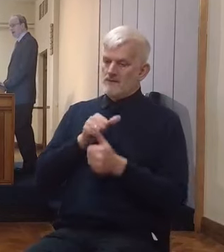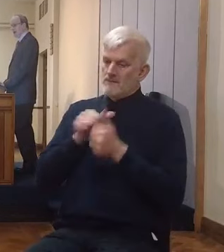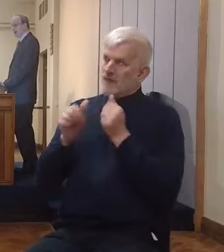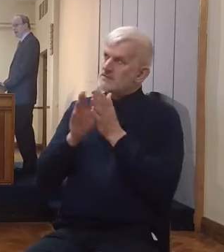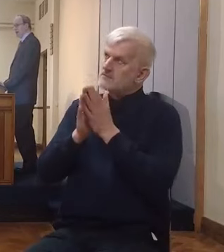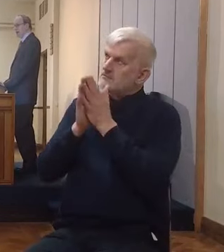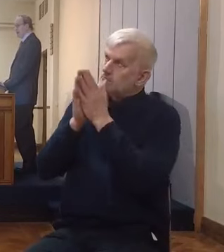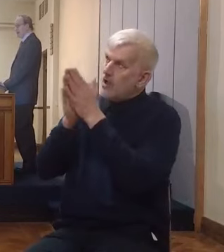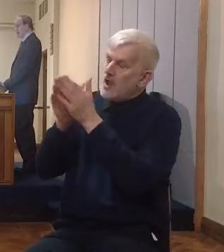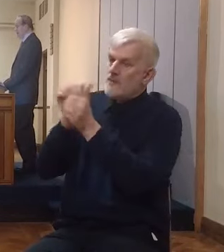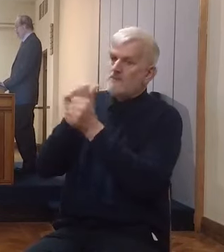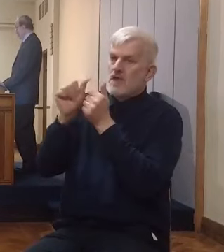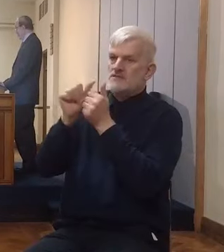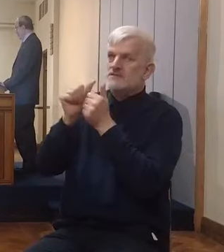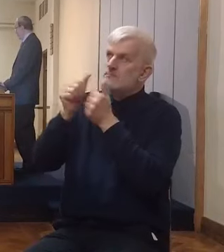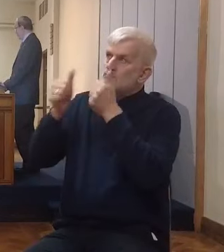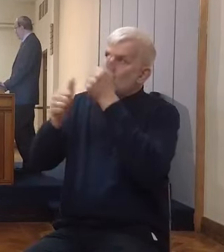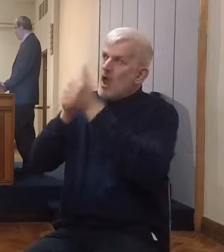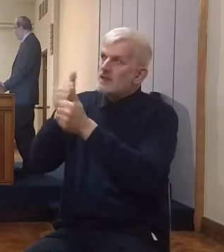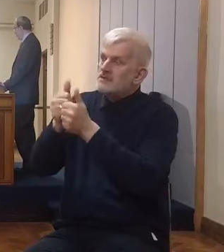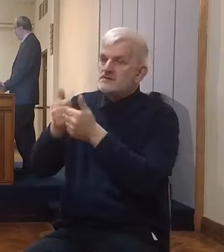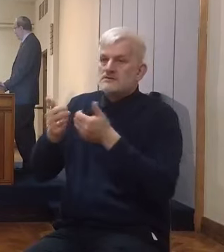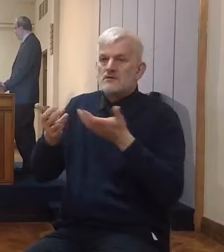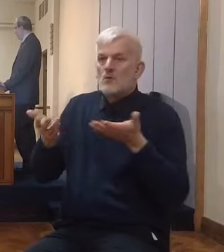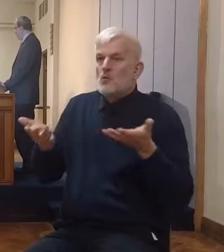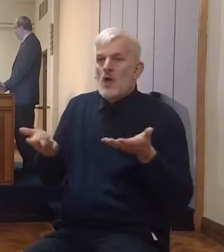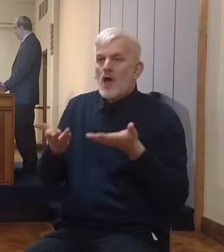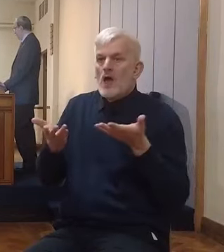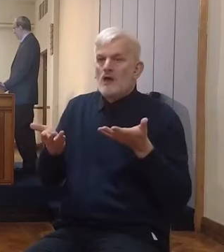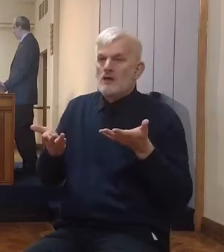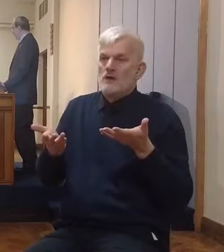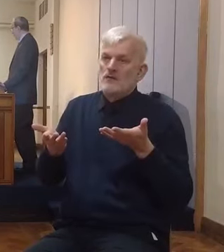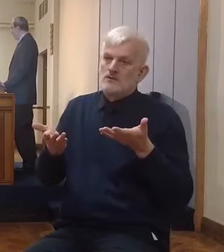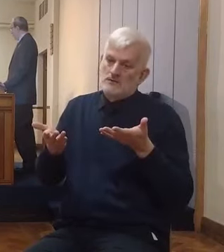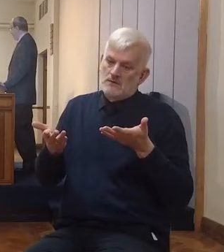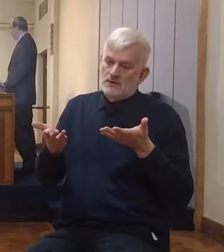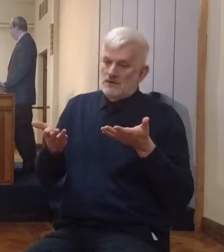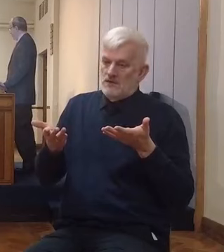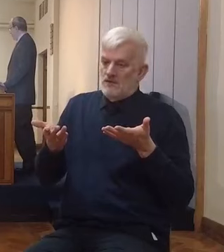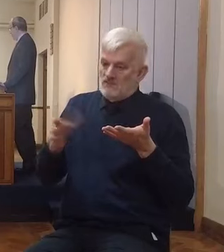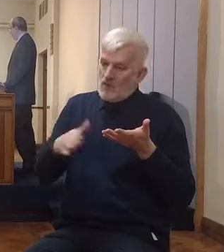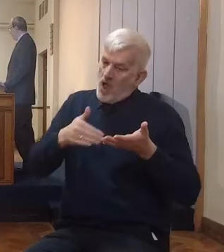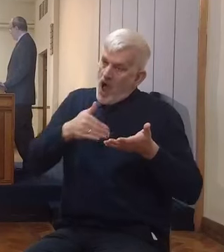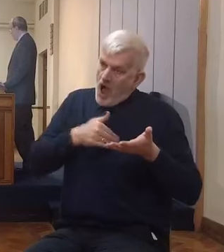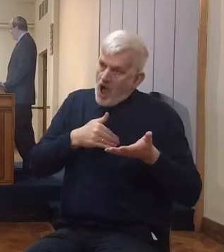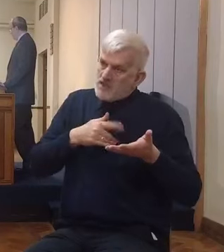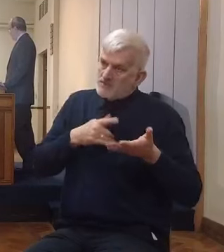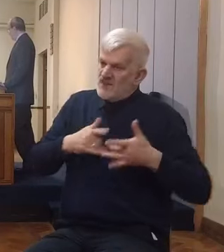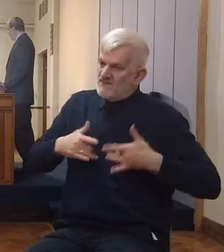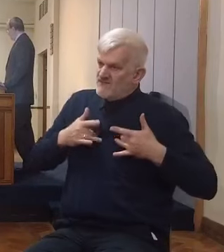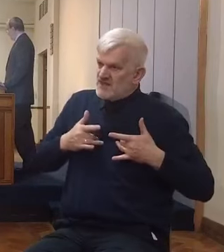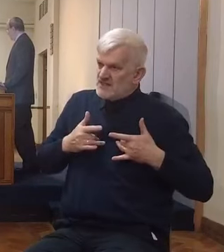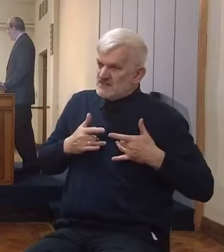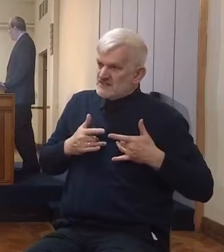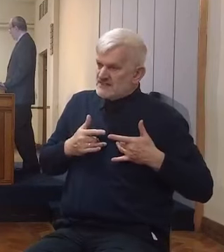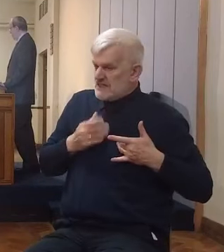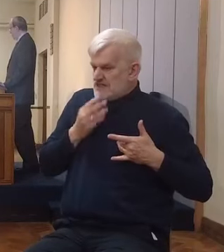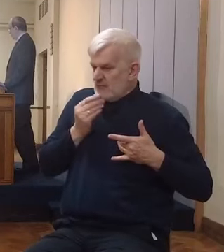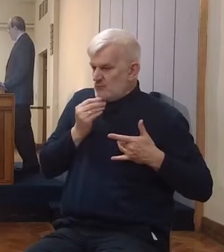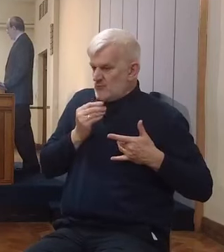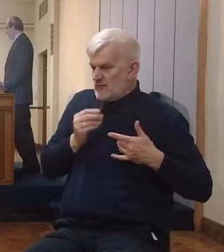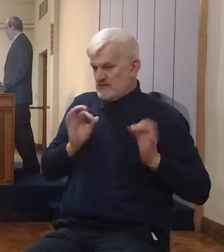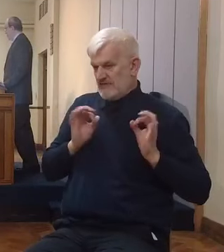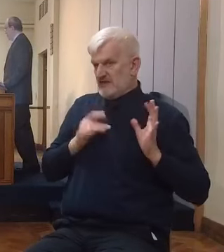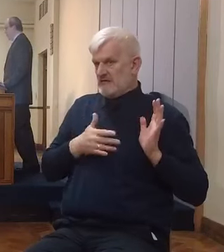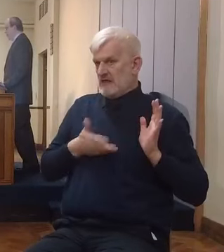from hearts where the feeling system is temporarily out of action, because everything is by the